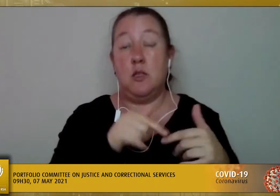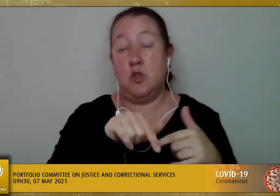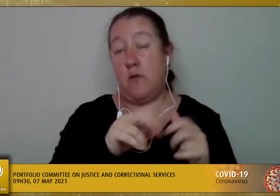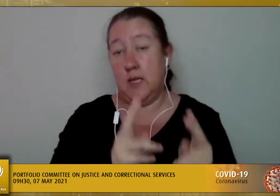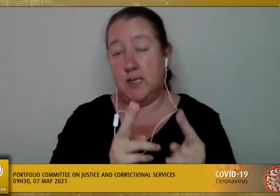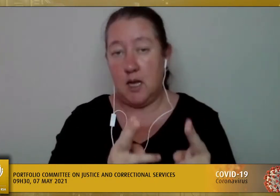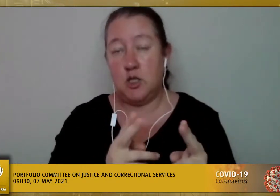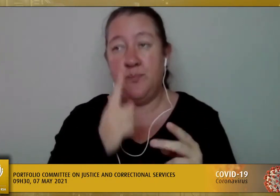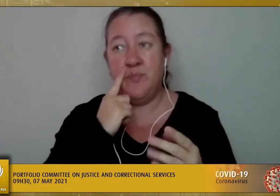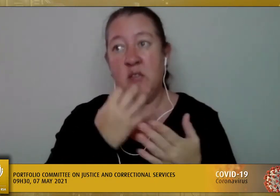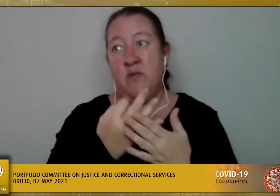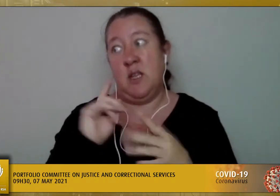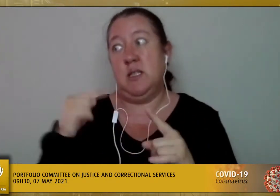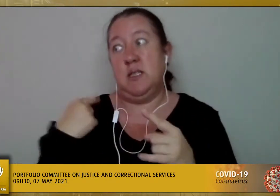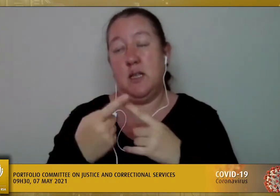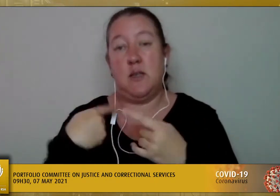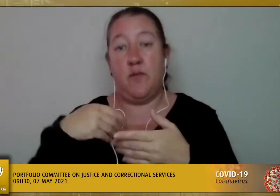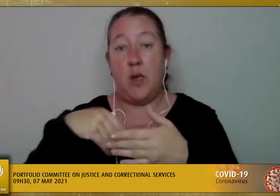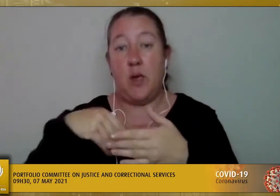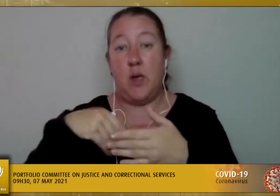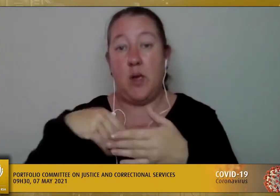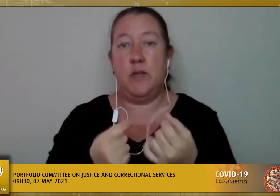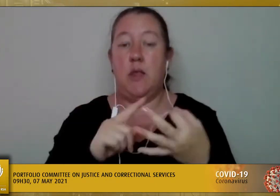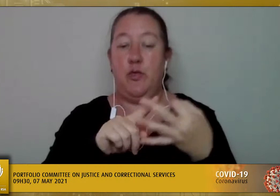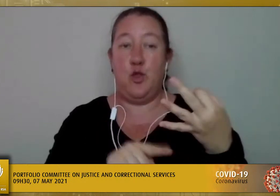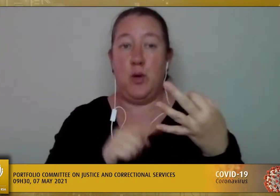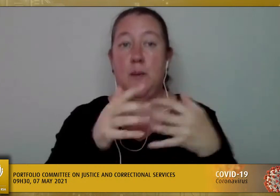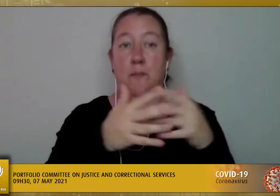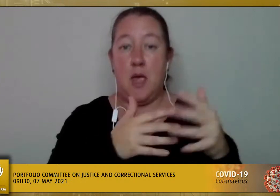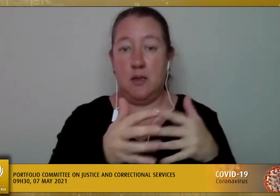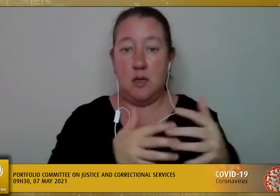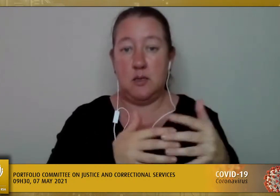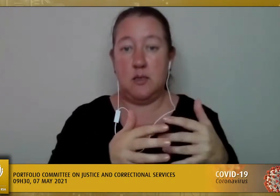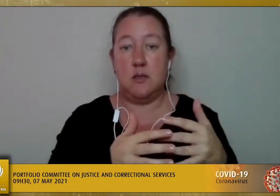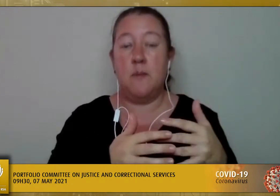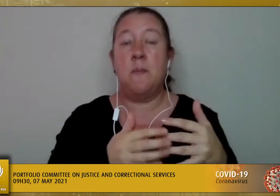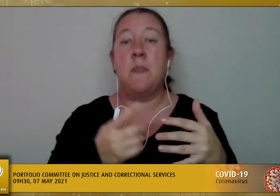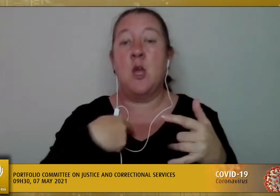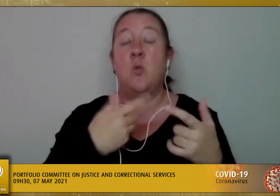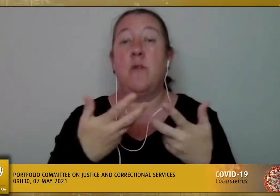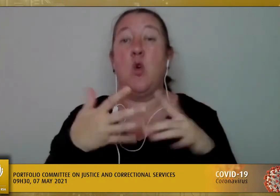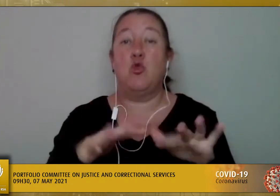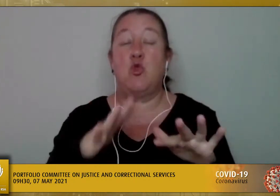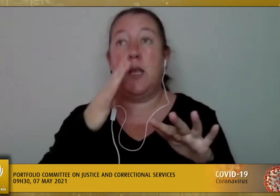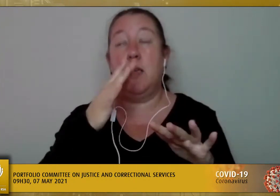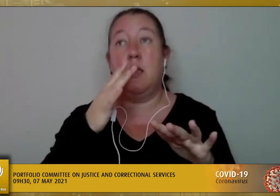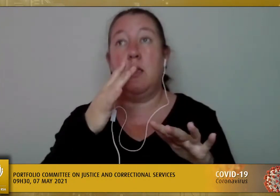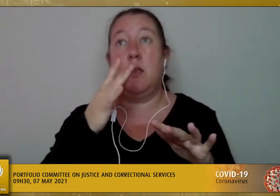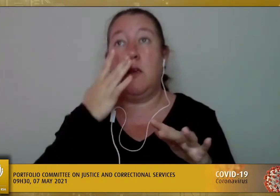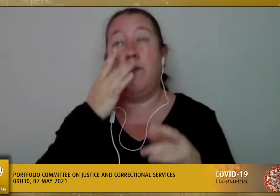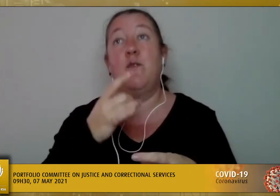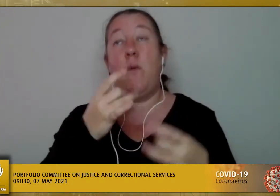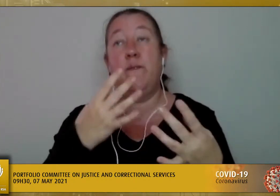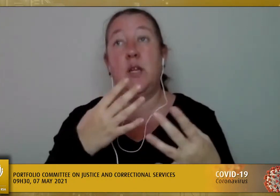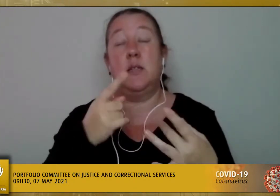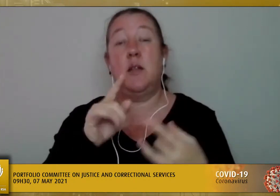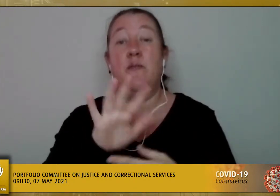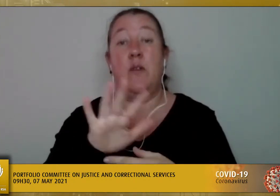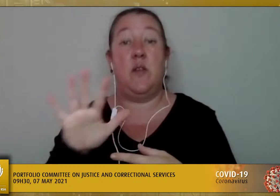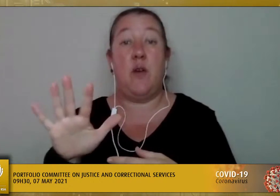nature in fact since I've come in we've done three matters um we have already forfeited 55